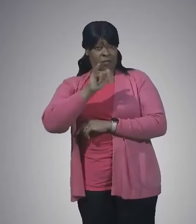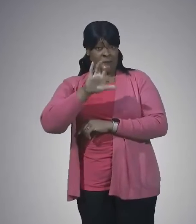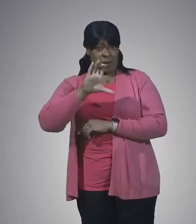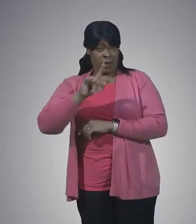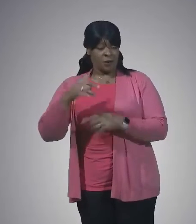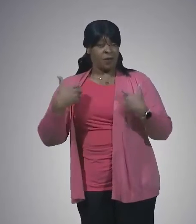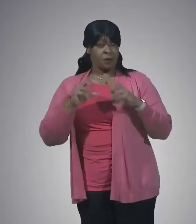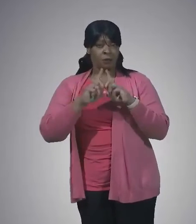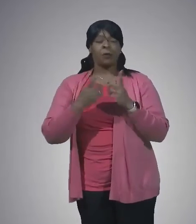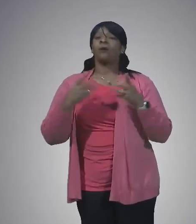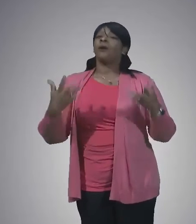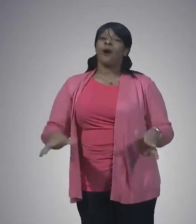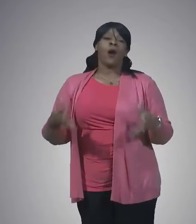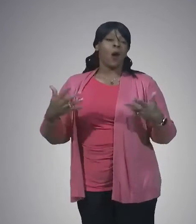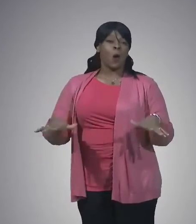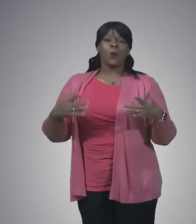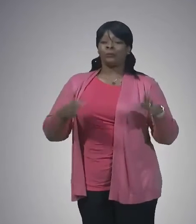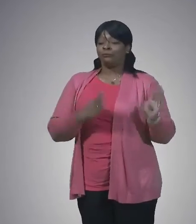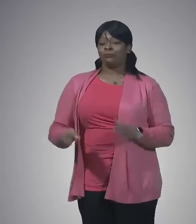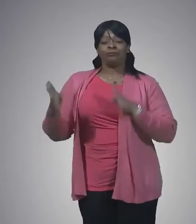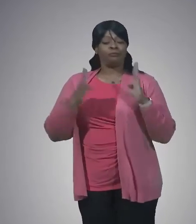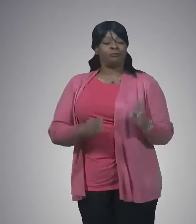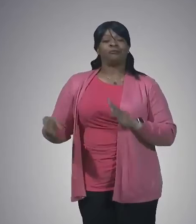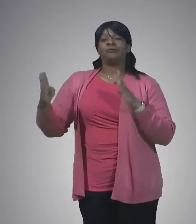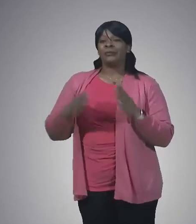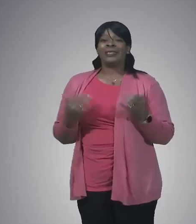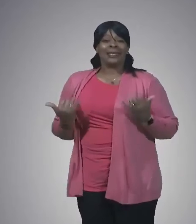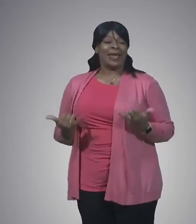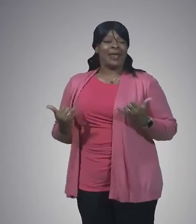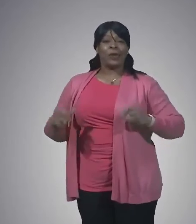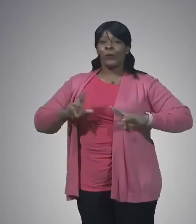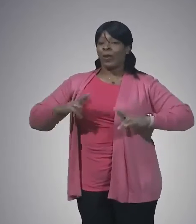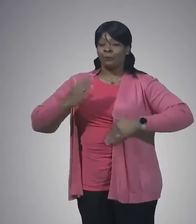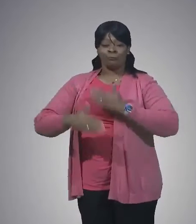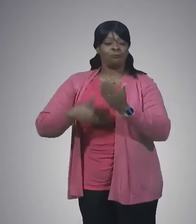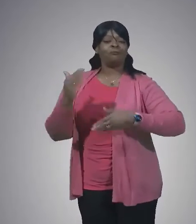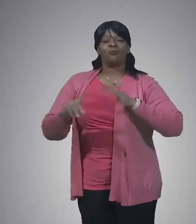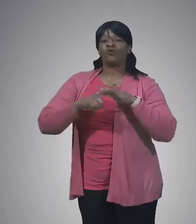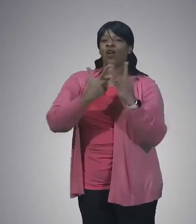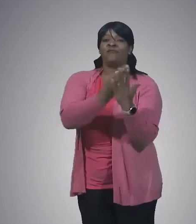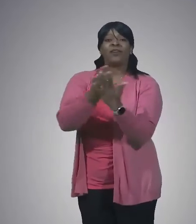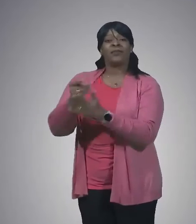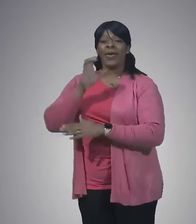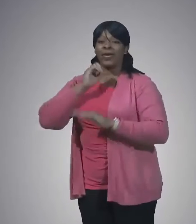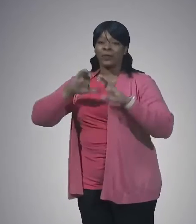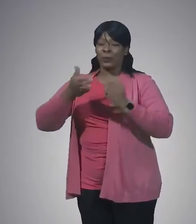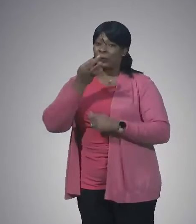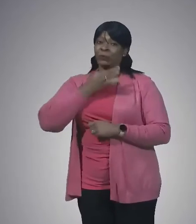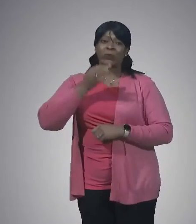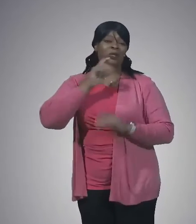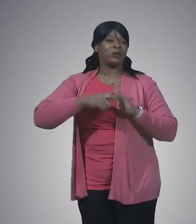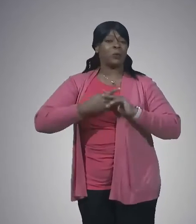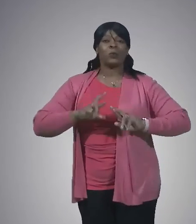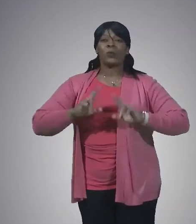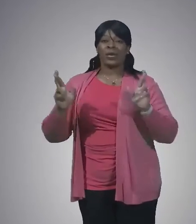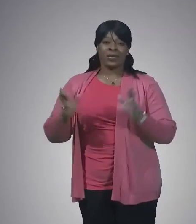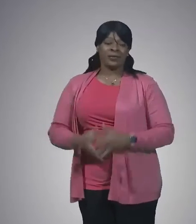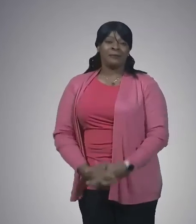Department are already gearing up to be prepared to roll out that vaccine to that age group as soon as it becomes